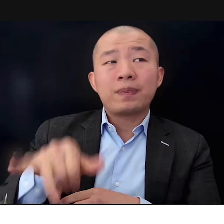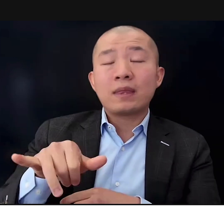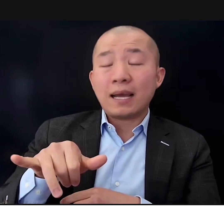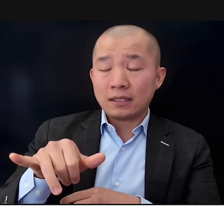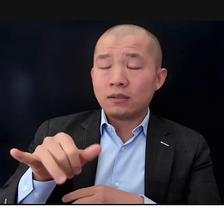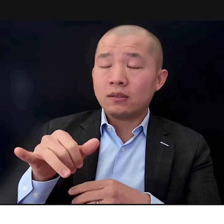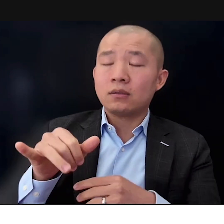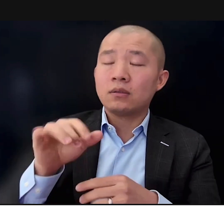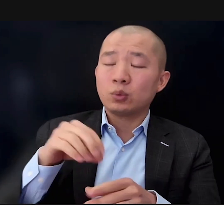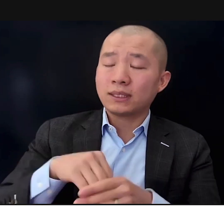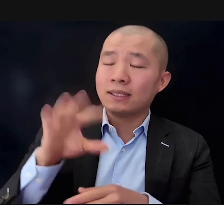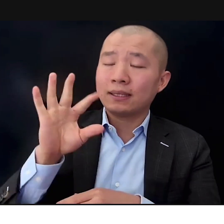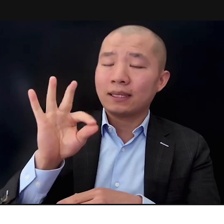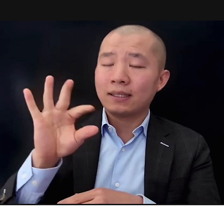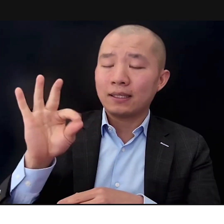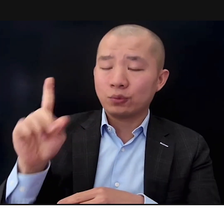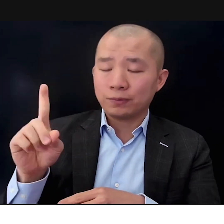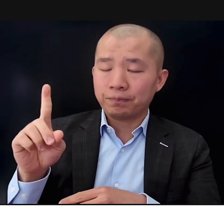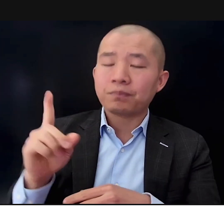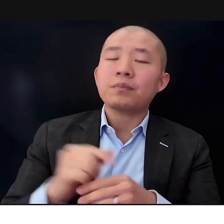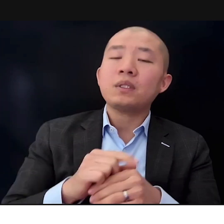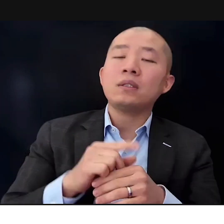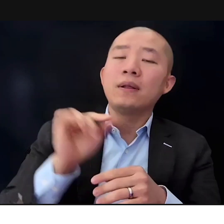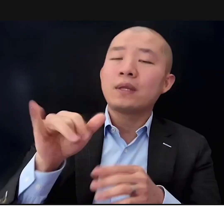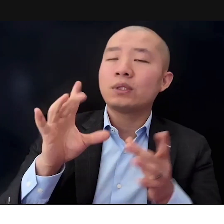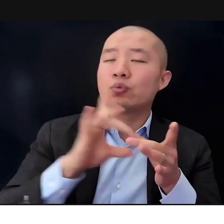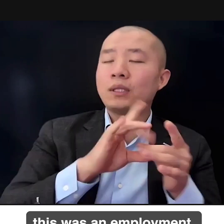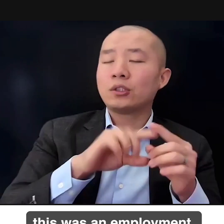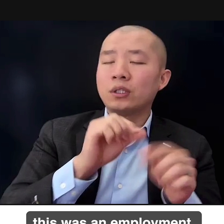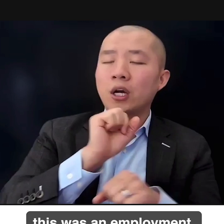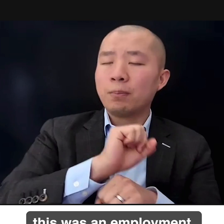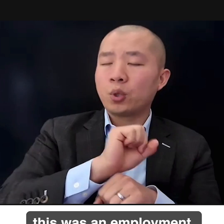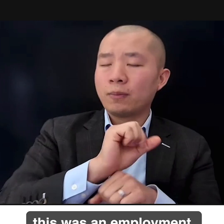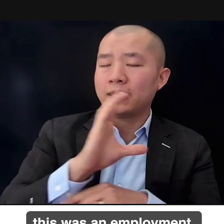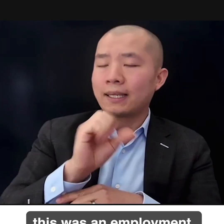in 1991, this was an employment case.